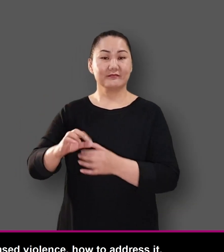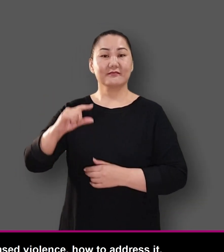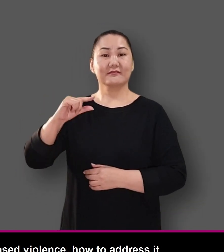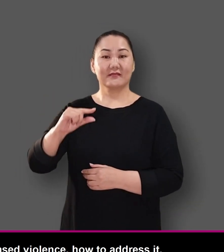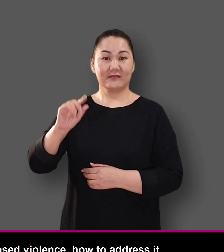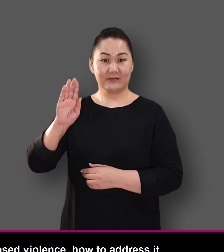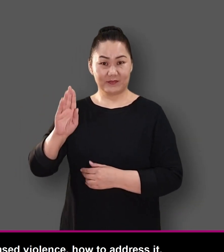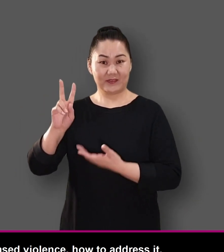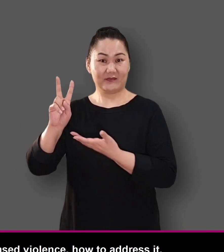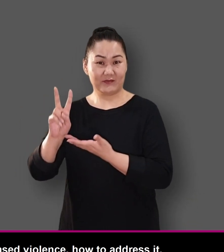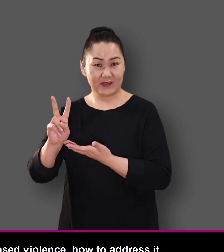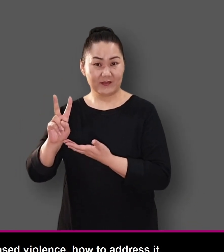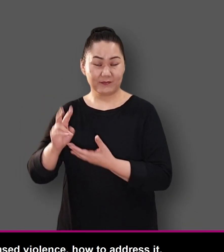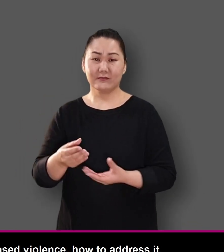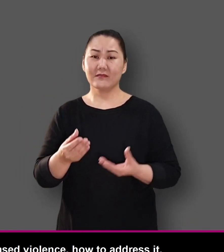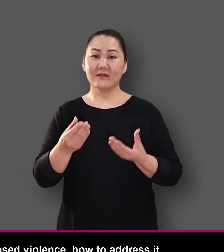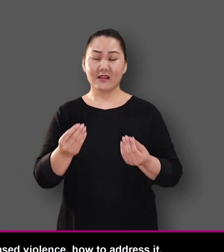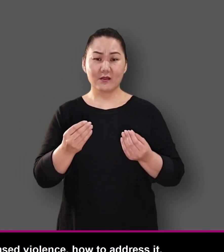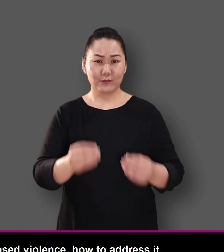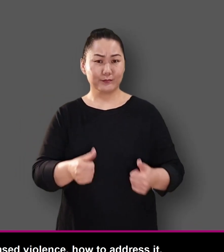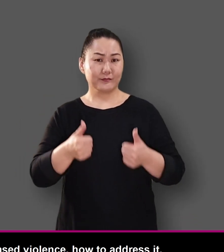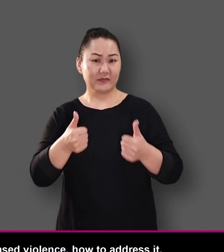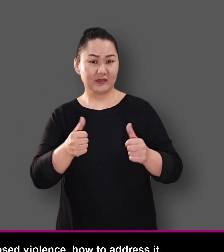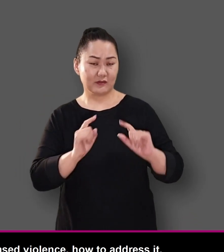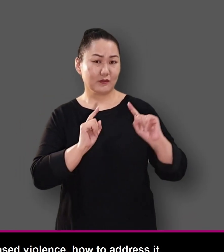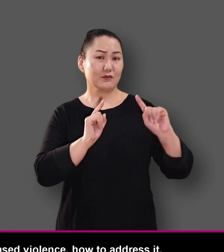On the effects of gender-based violence. How to address it.